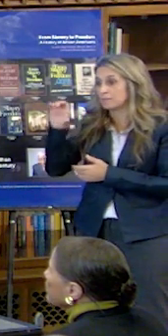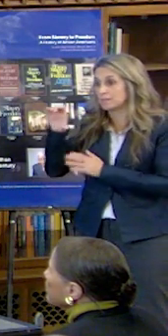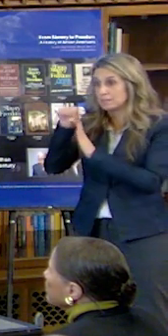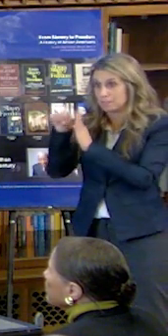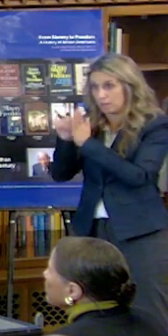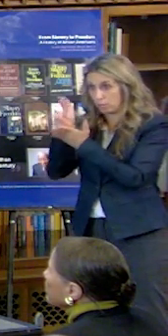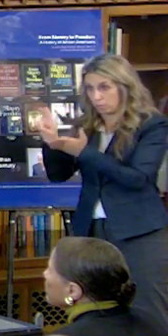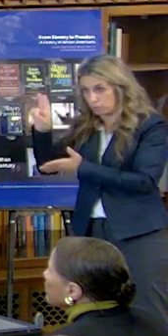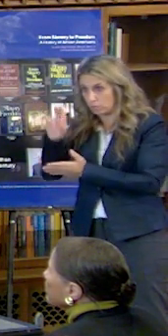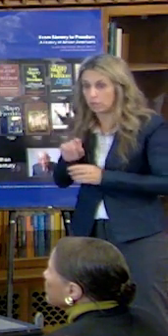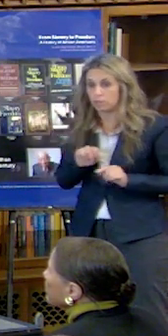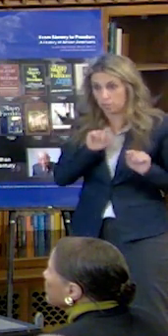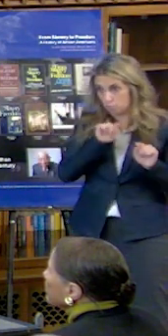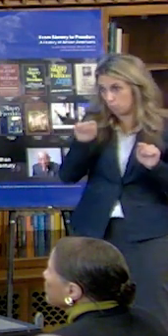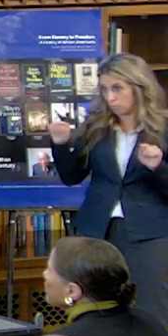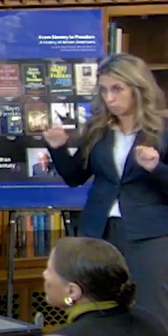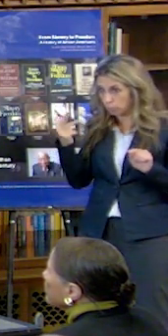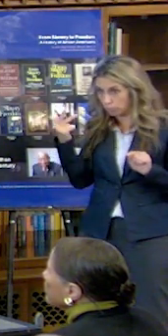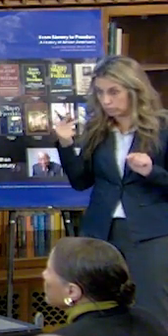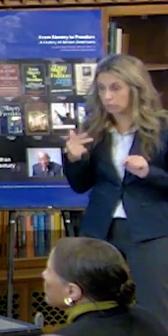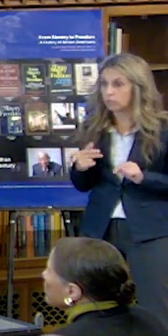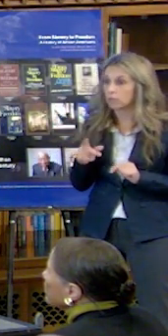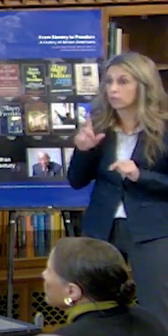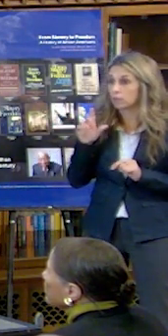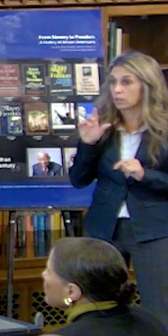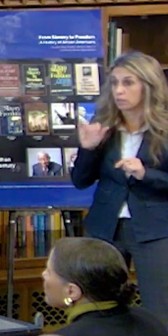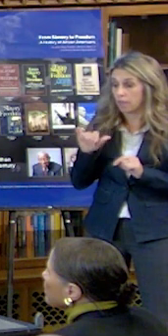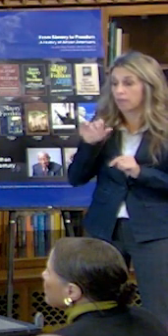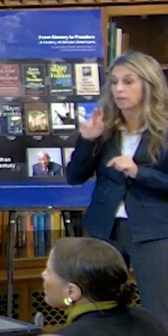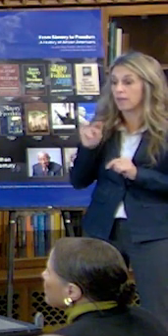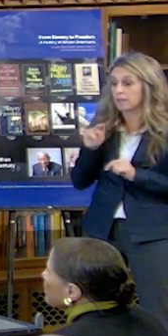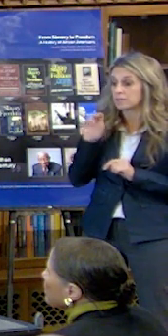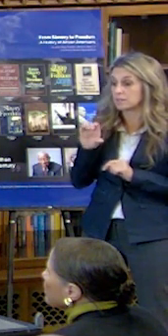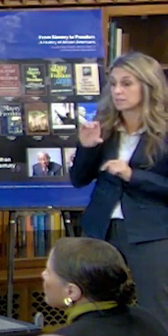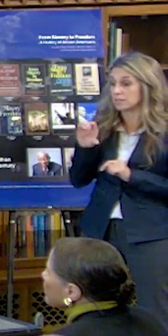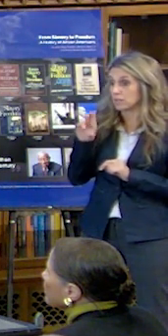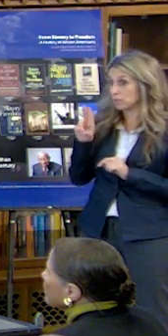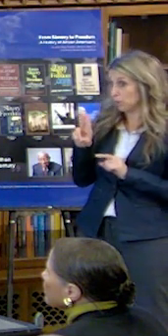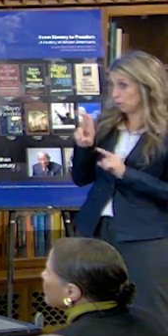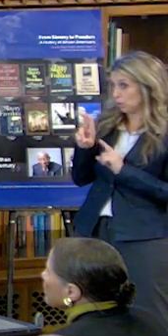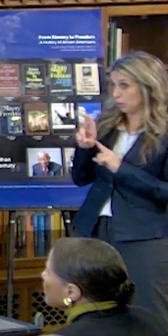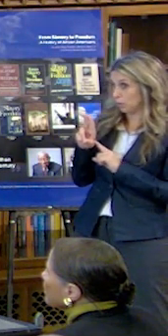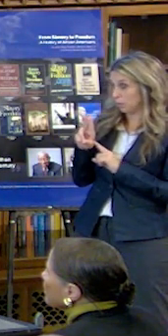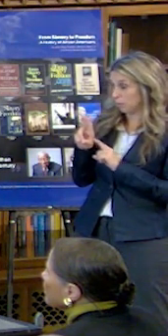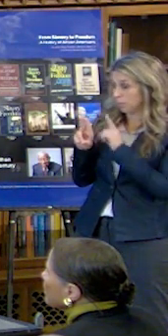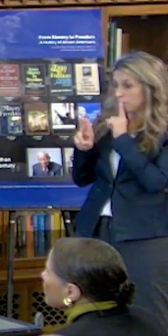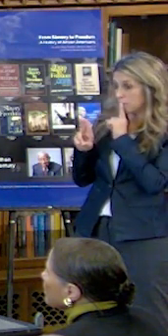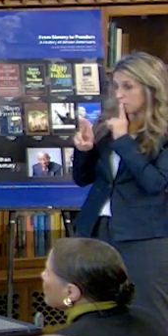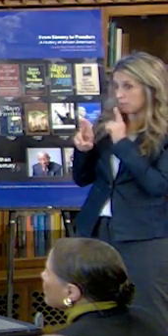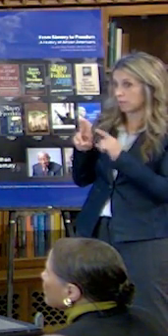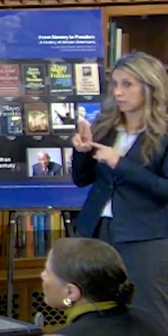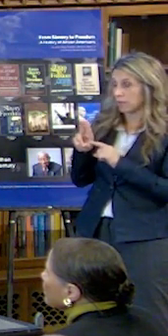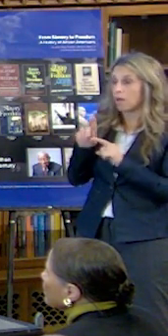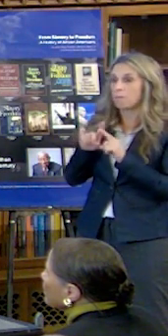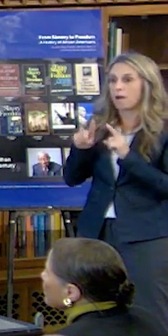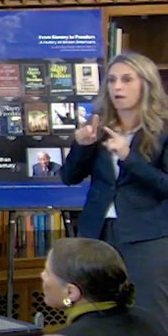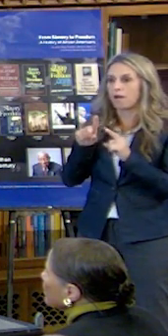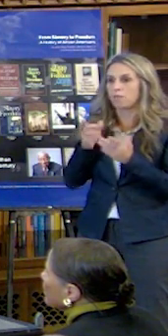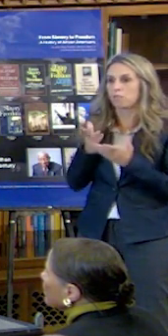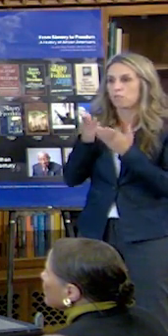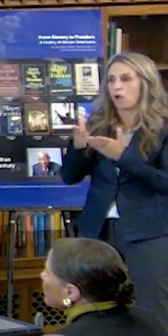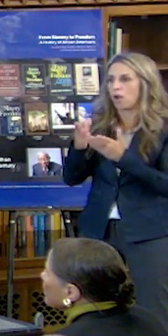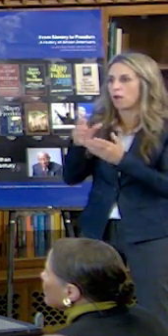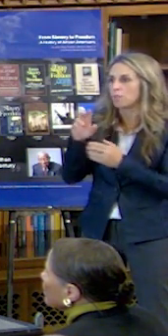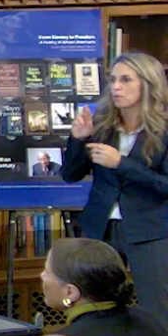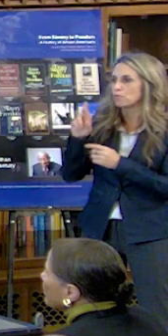State left out that conversation was North Carolina Cal University however when we bring in the fact that